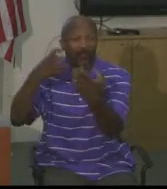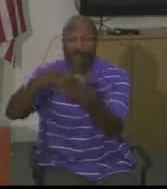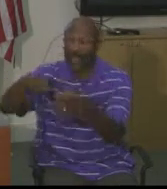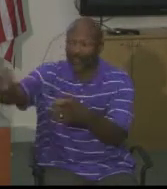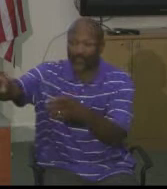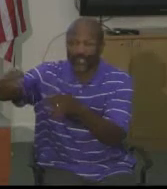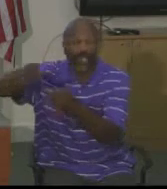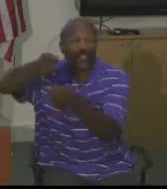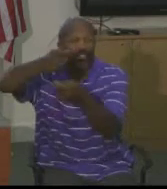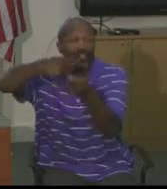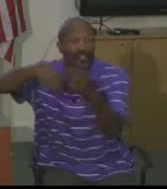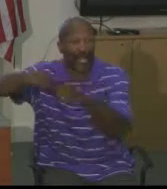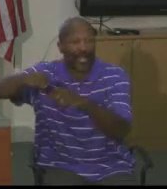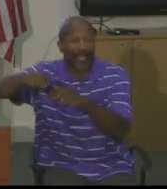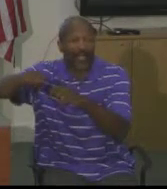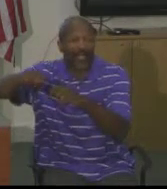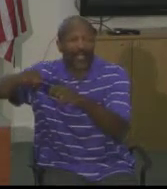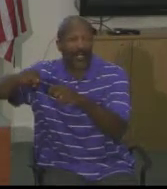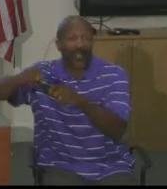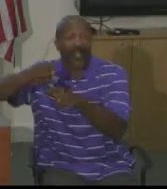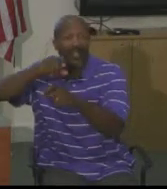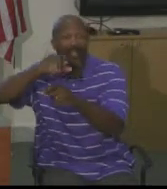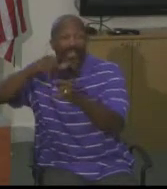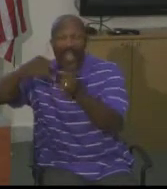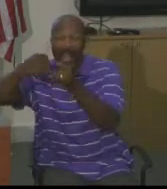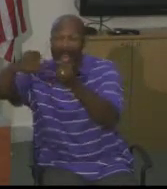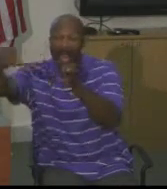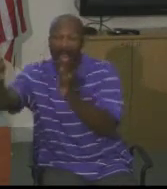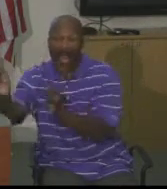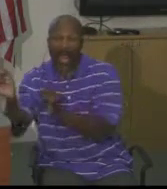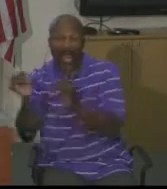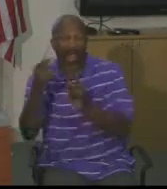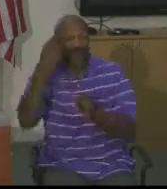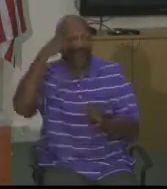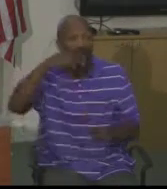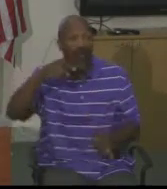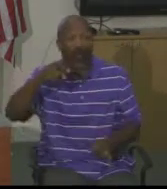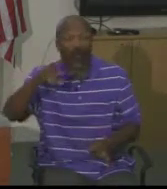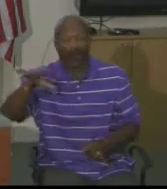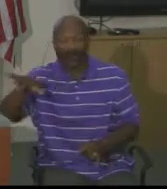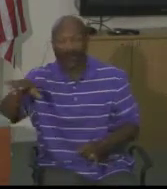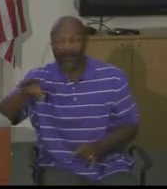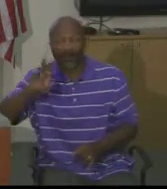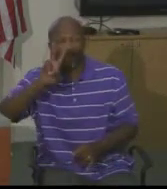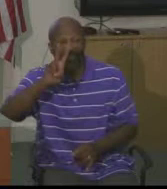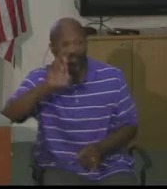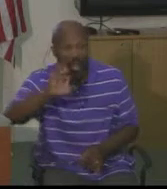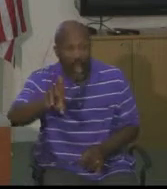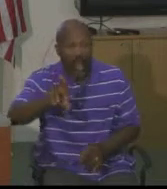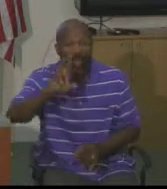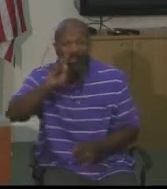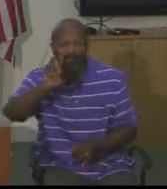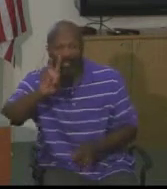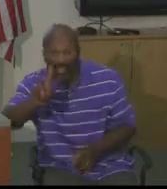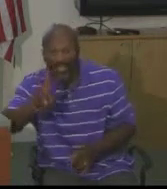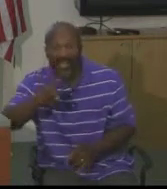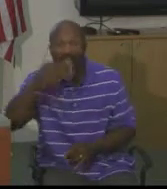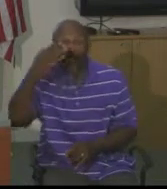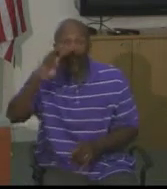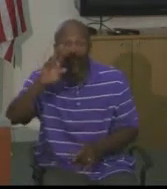This connector, though, which is used for VCRs, DVD,